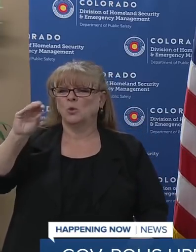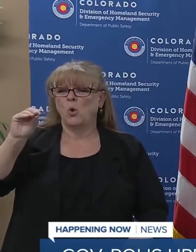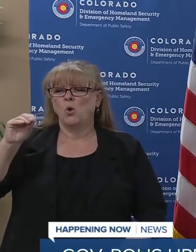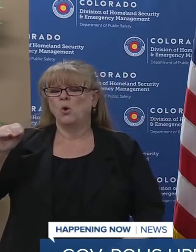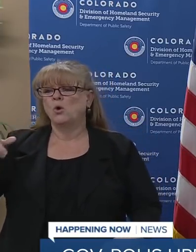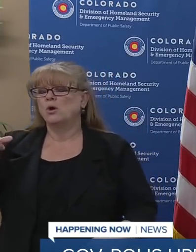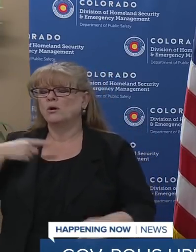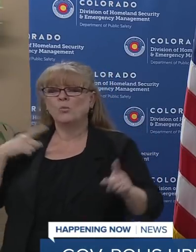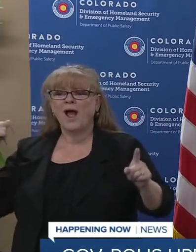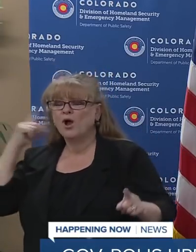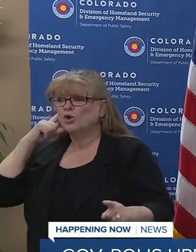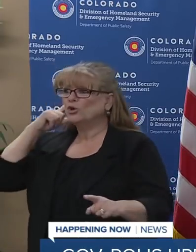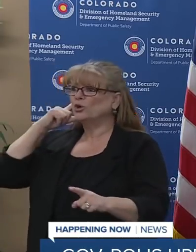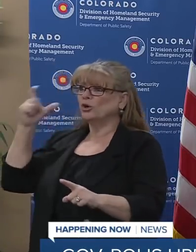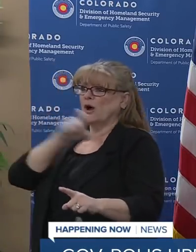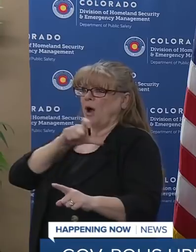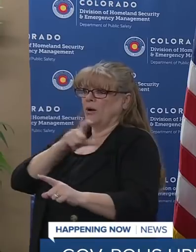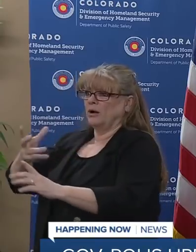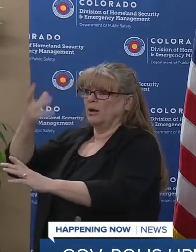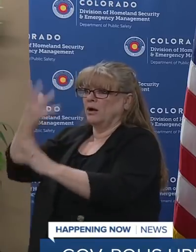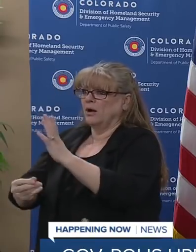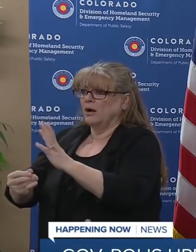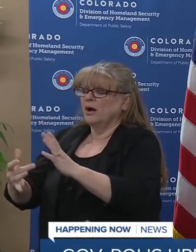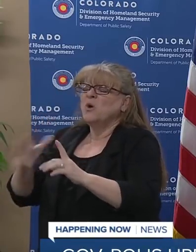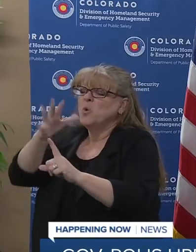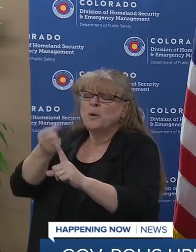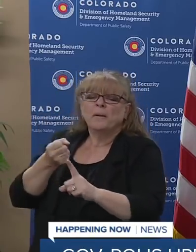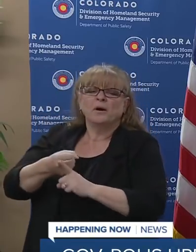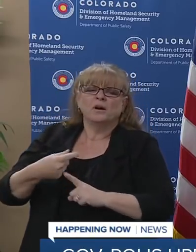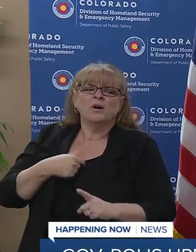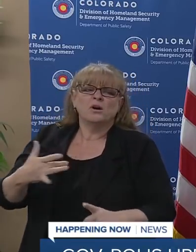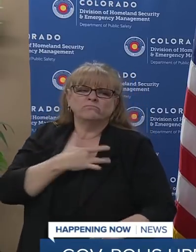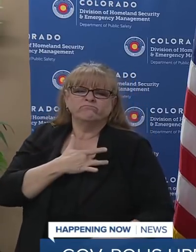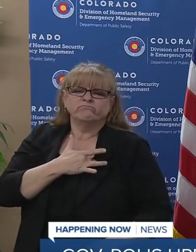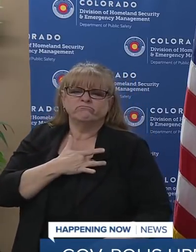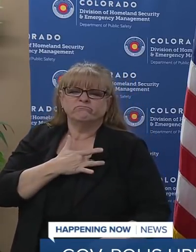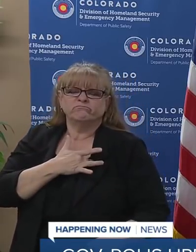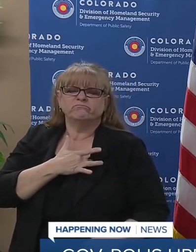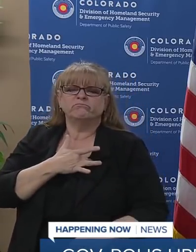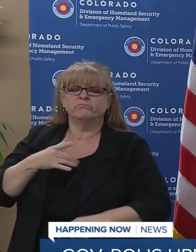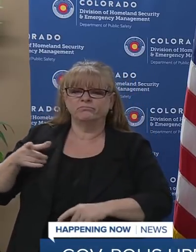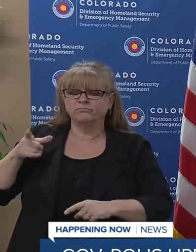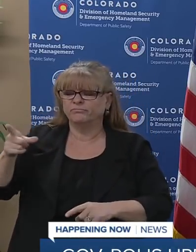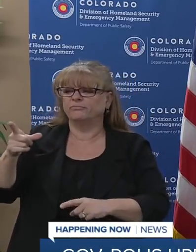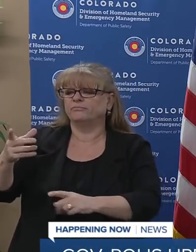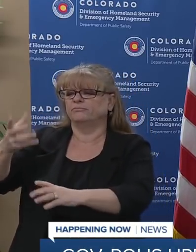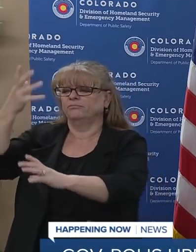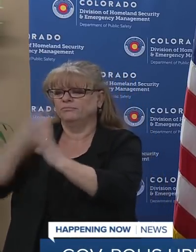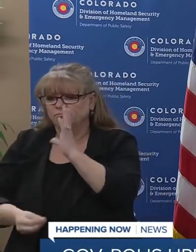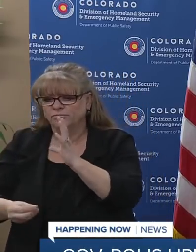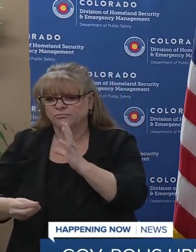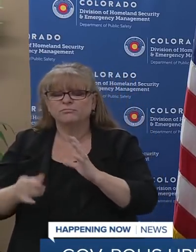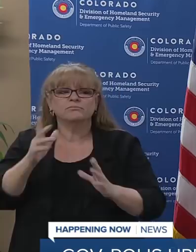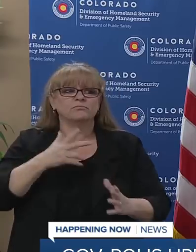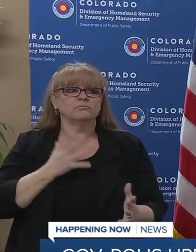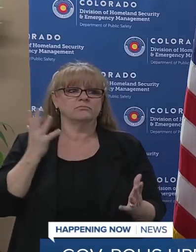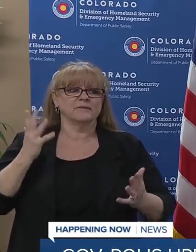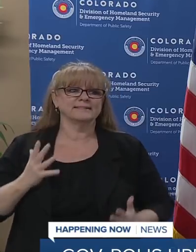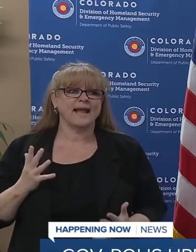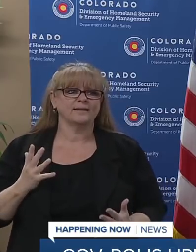a great tragedy. Today, I want to update you in three specific areas. First, relief for businesses and workers, the state,